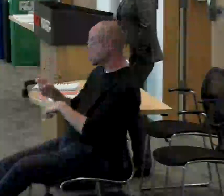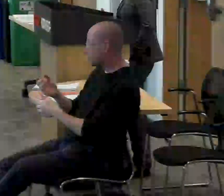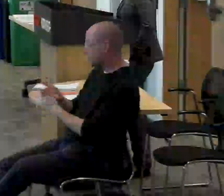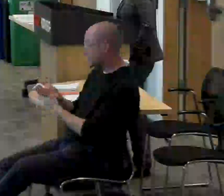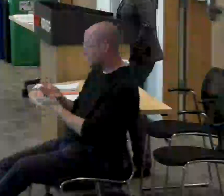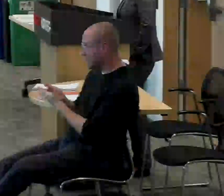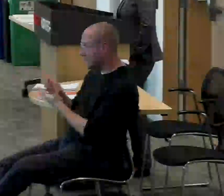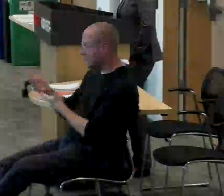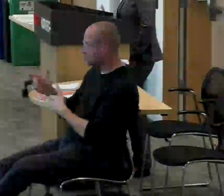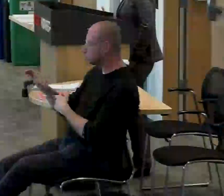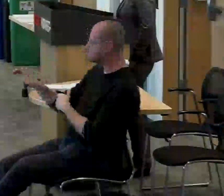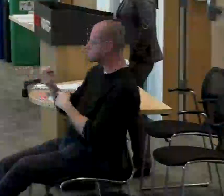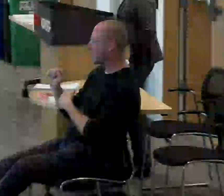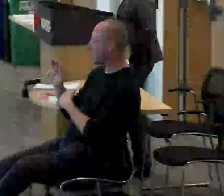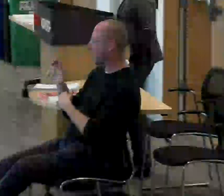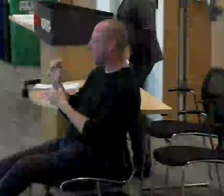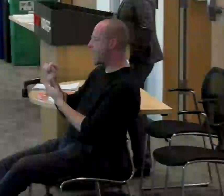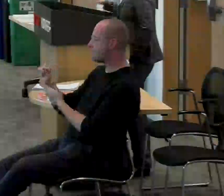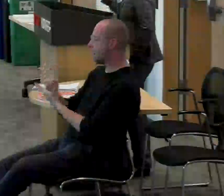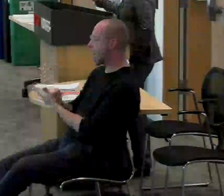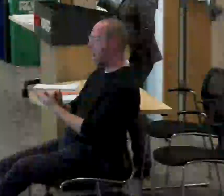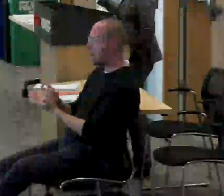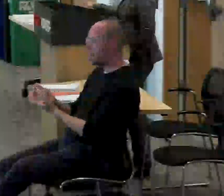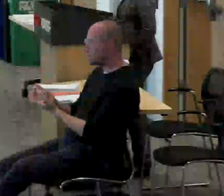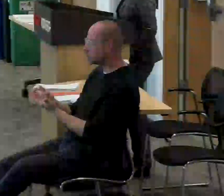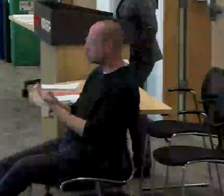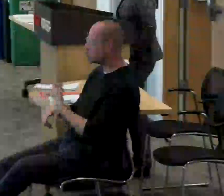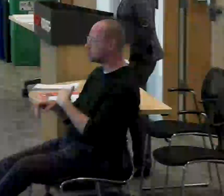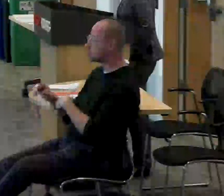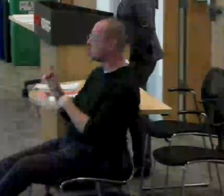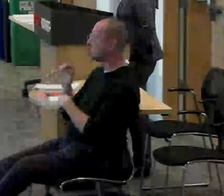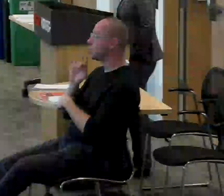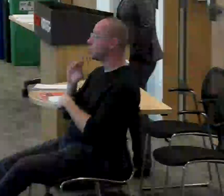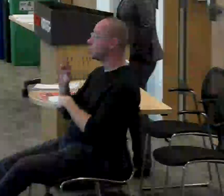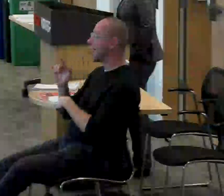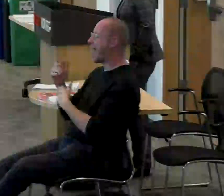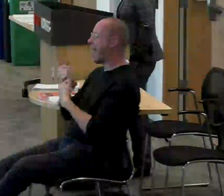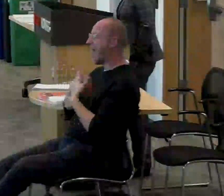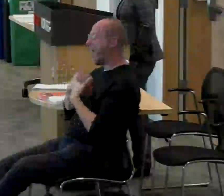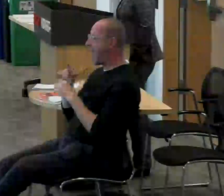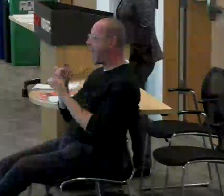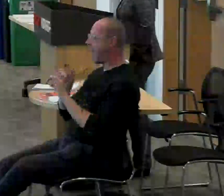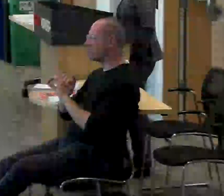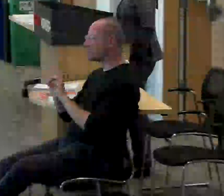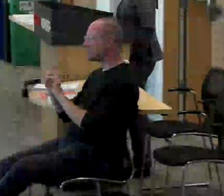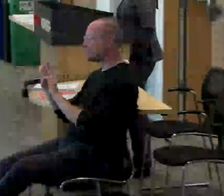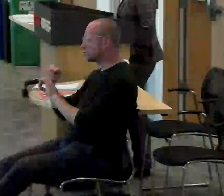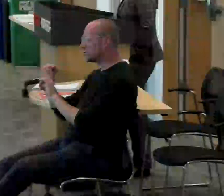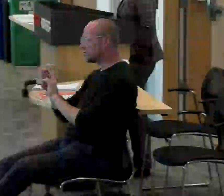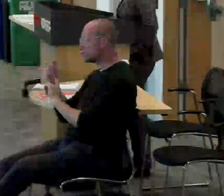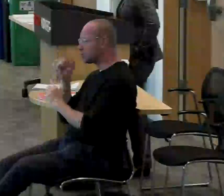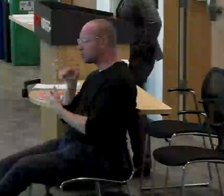doing that? It just depends if it's an SSI check, but through a trust, you